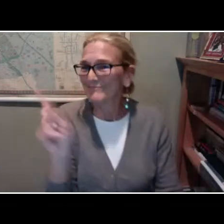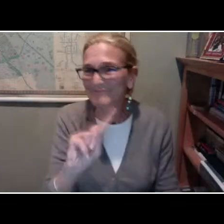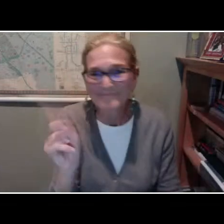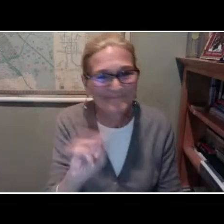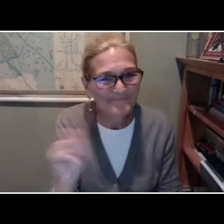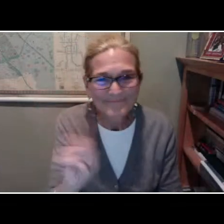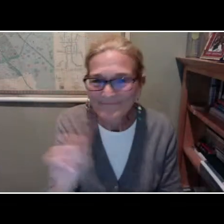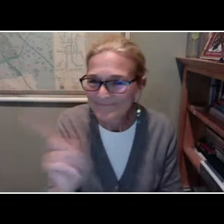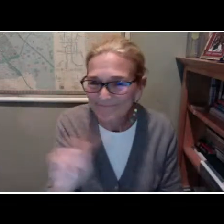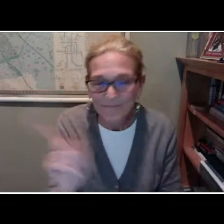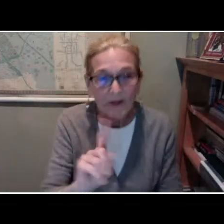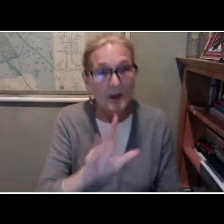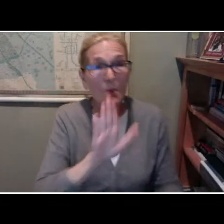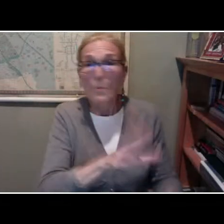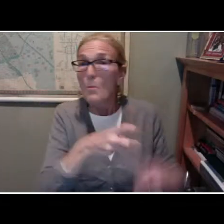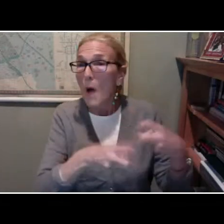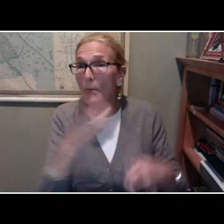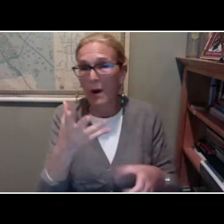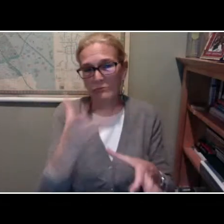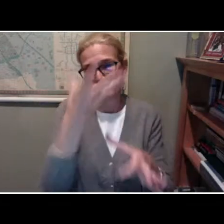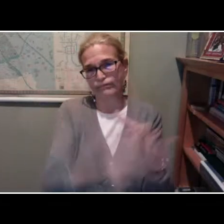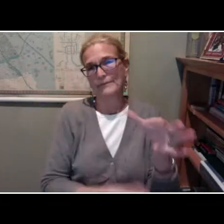And the basic